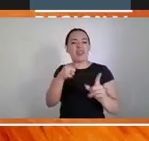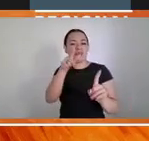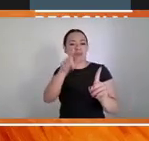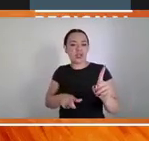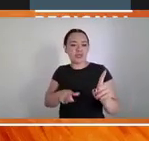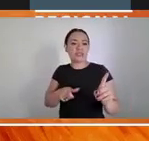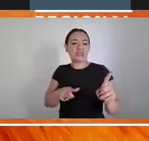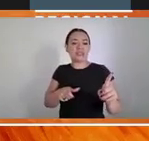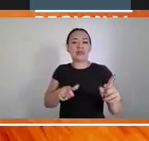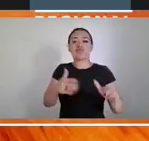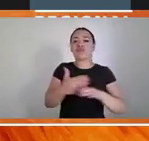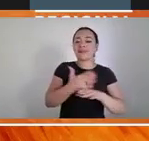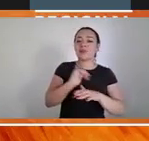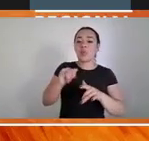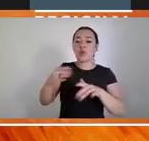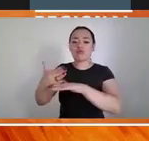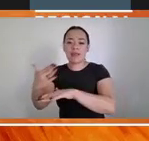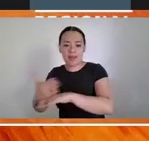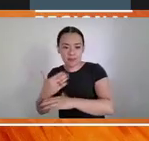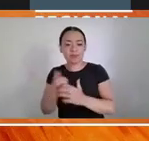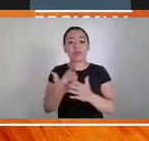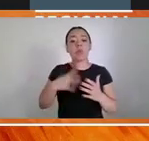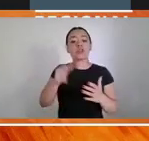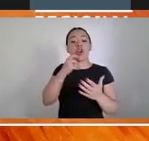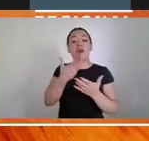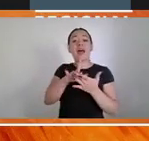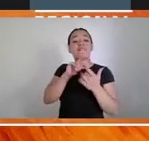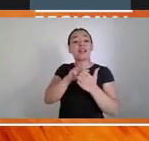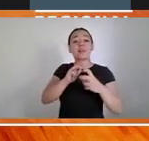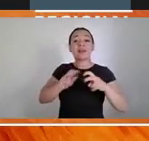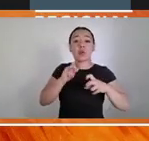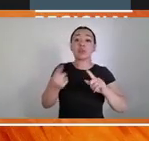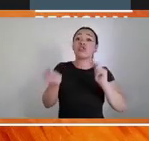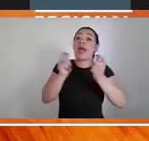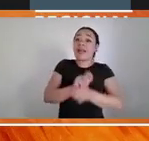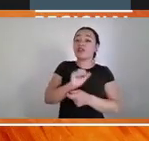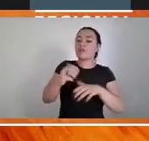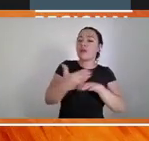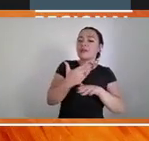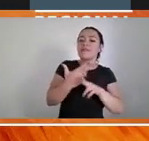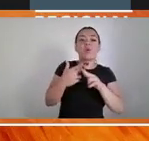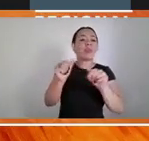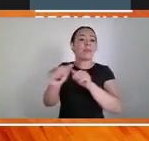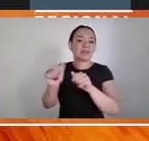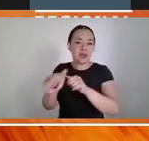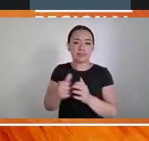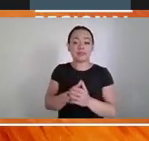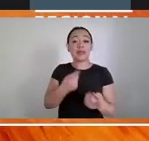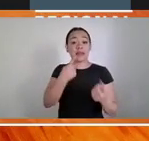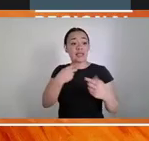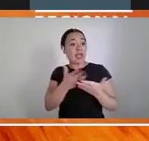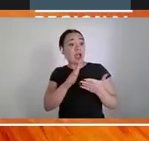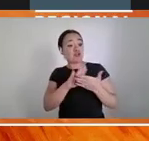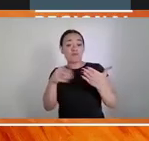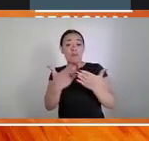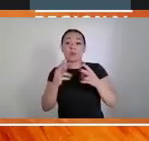We want to know how the fellowship activity will change your practice or career for the better. Tell us how your proposed activity is going